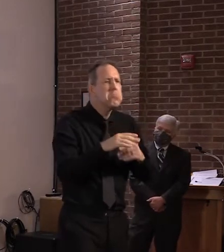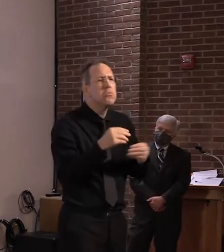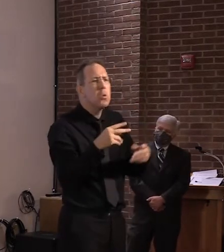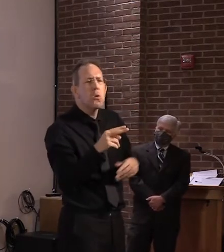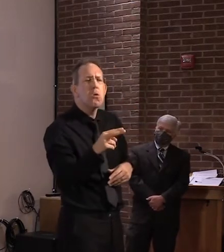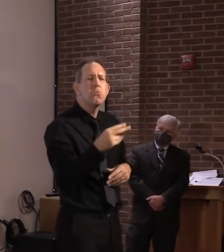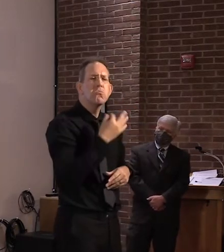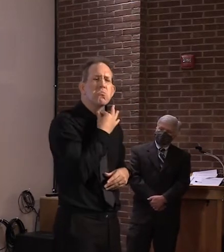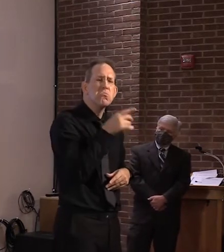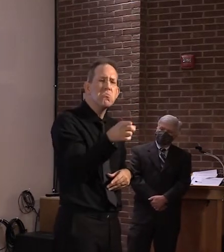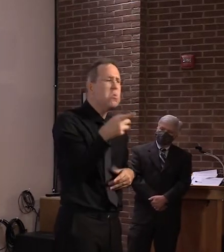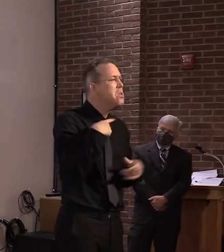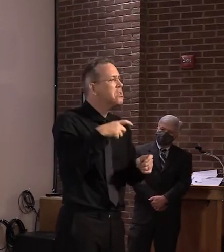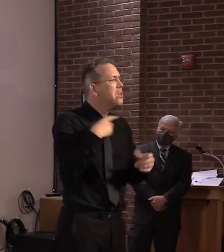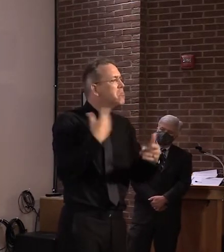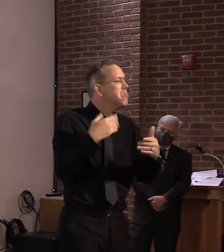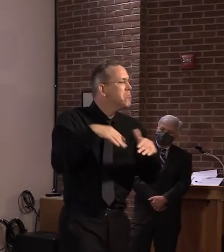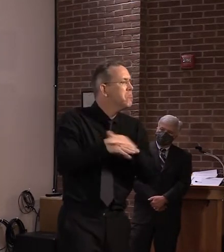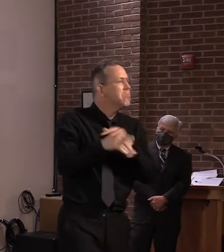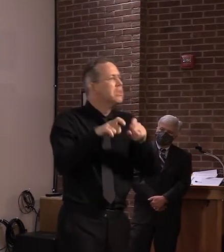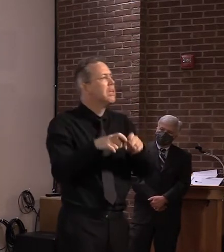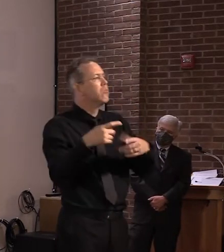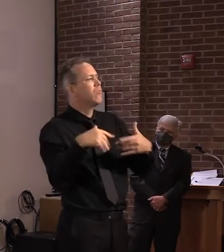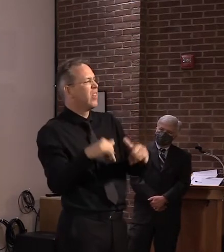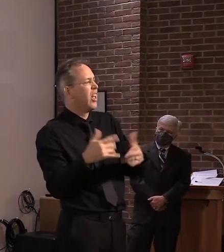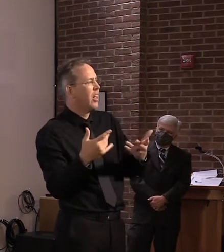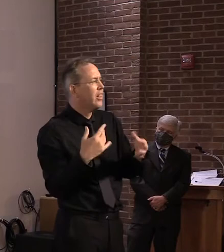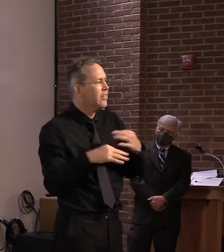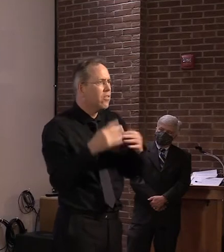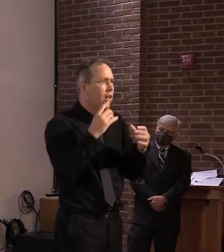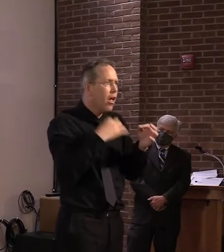a test conveniently.